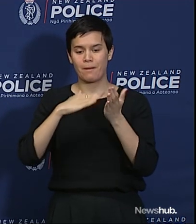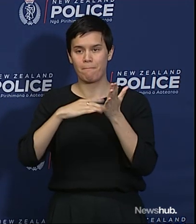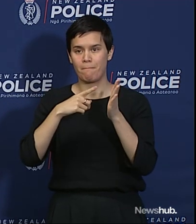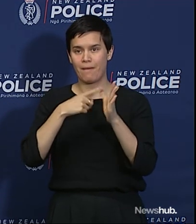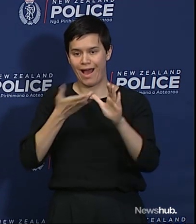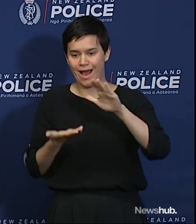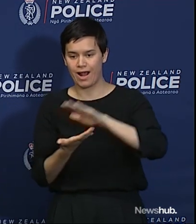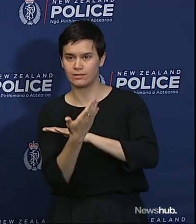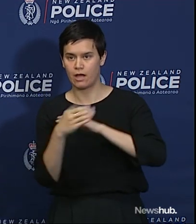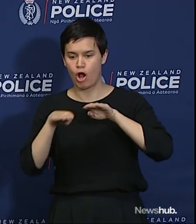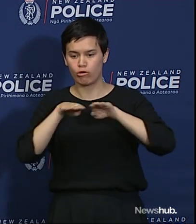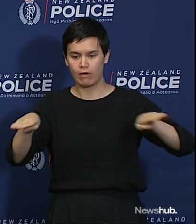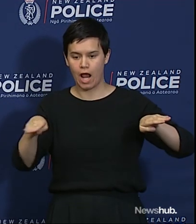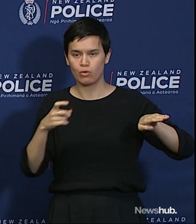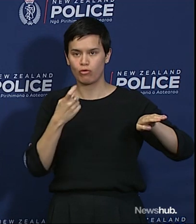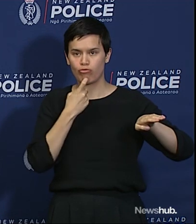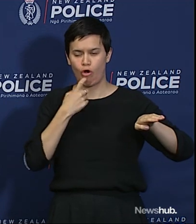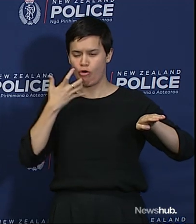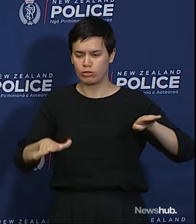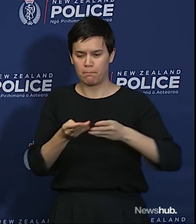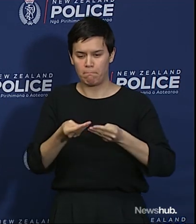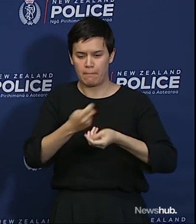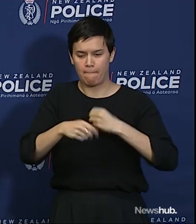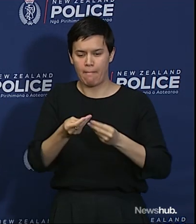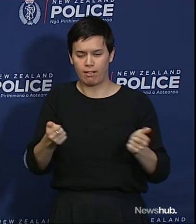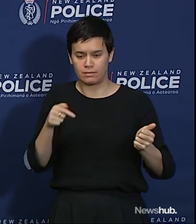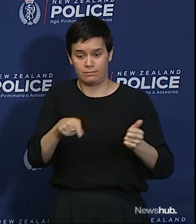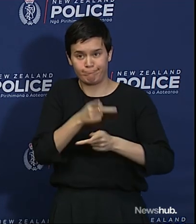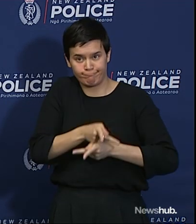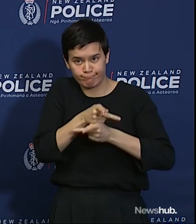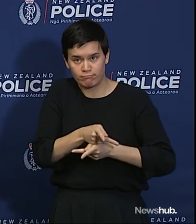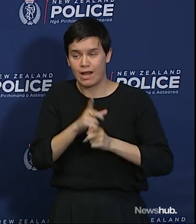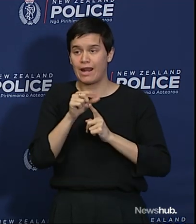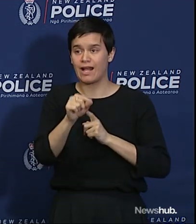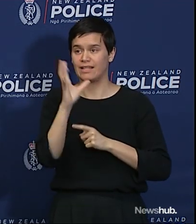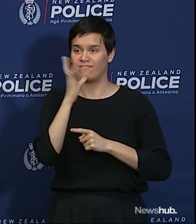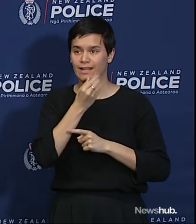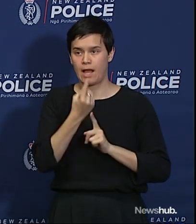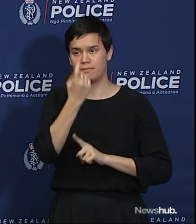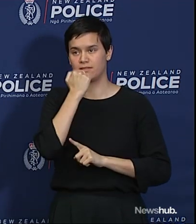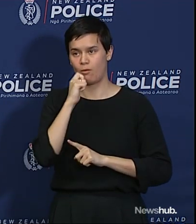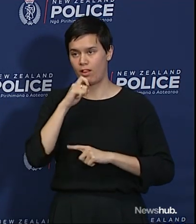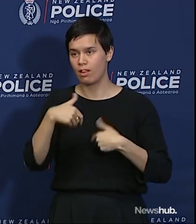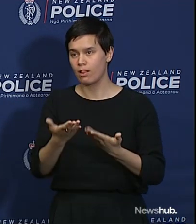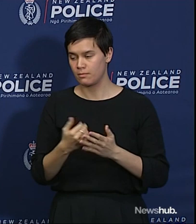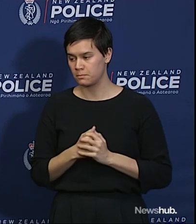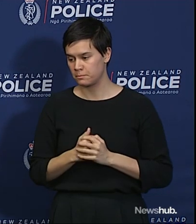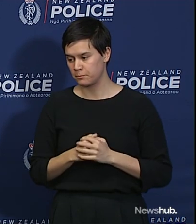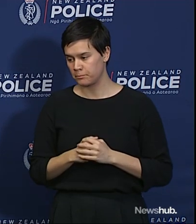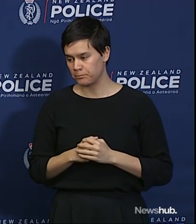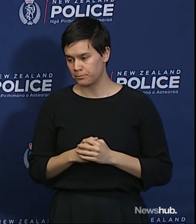volcano, and we will provide an update this evening. Thank you. Brian?